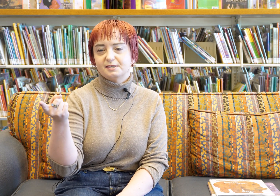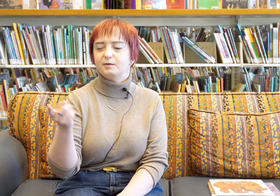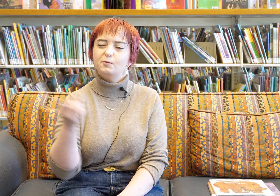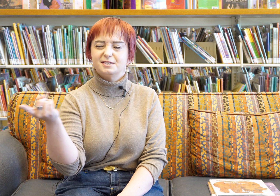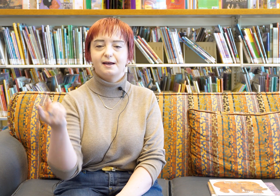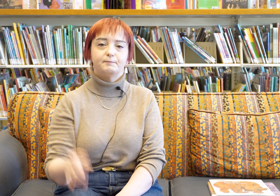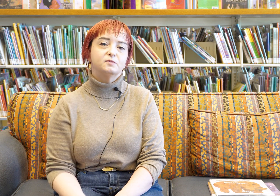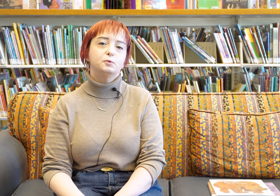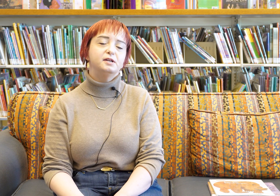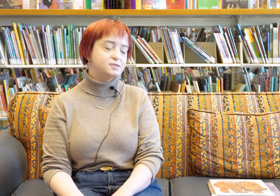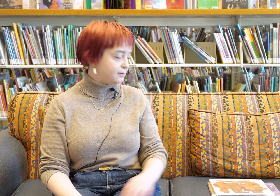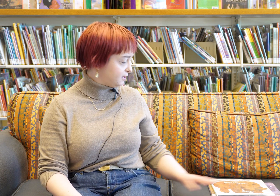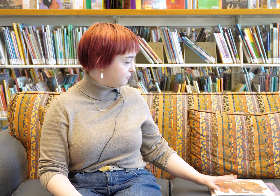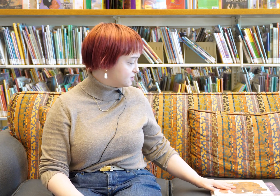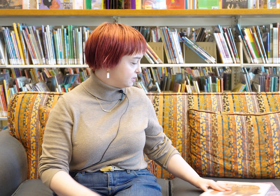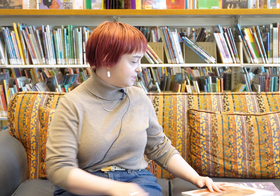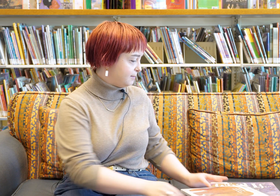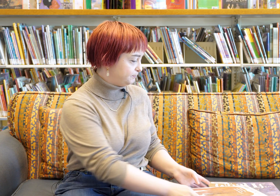sign. What's that? So we're going to use that with our first book today.